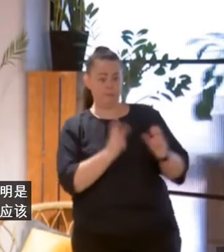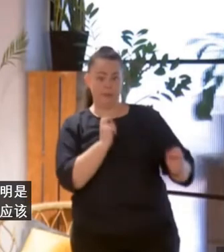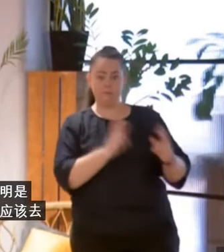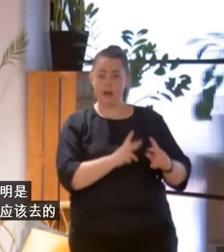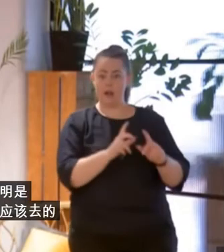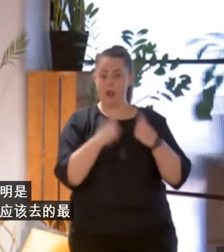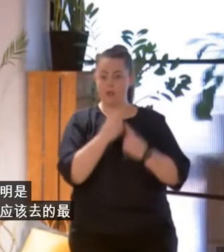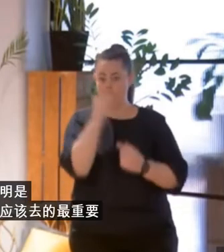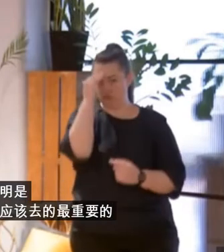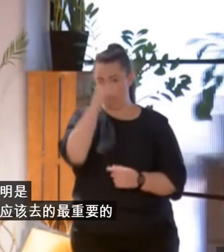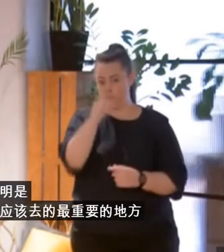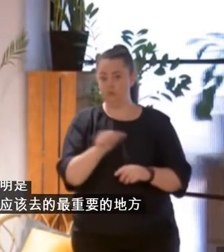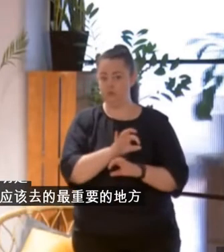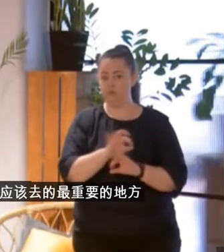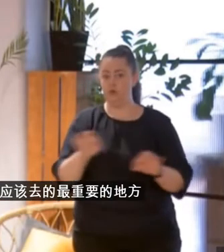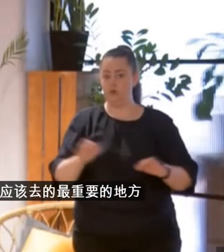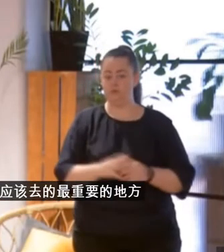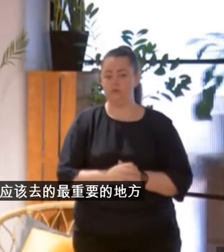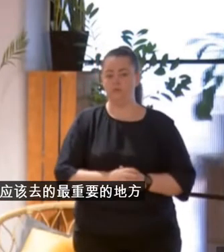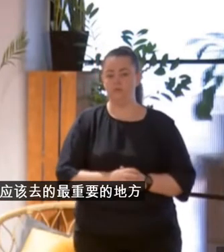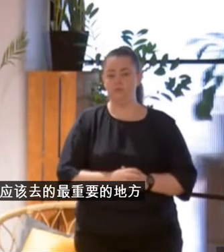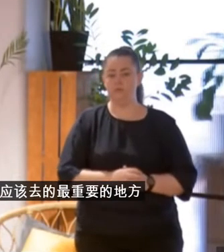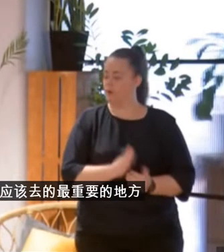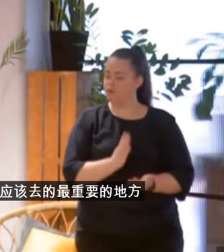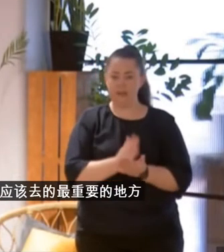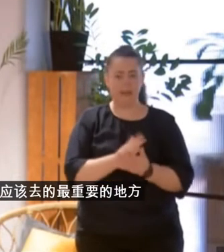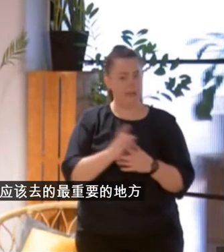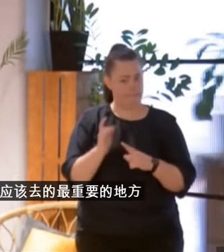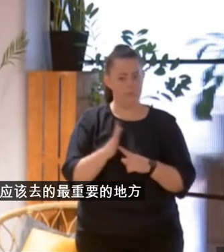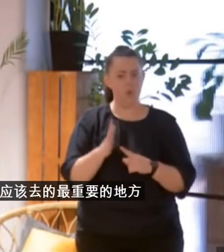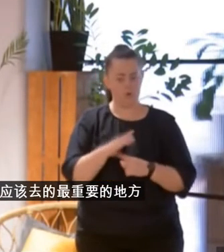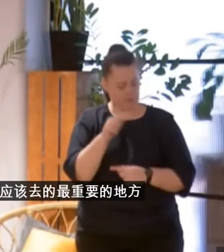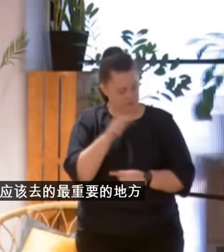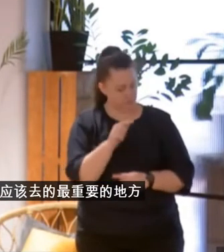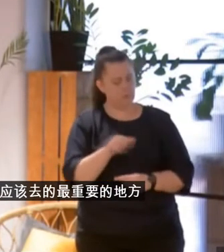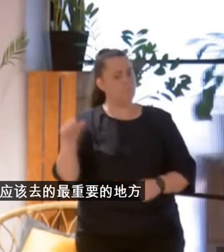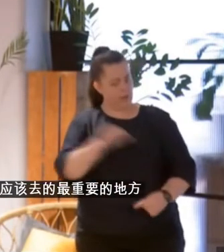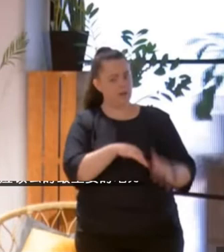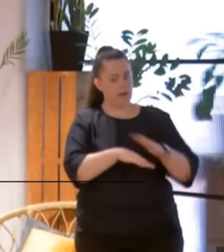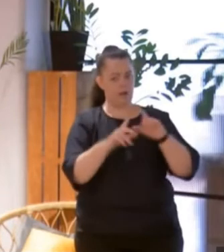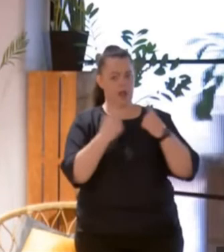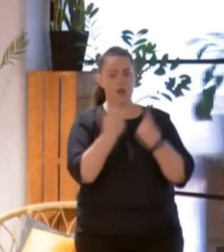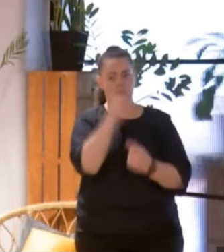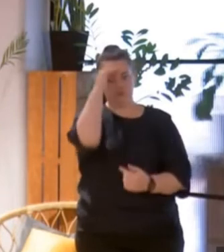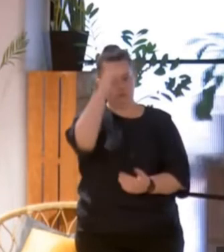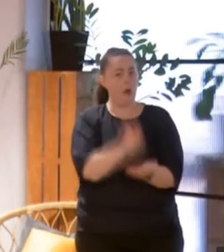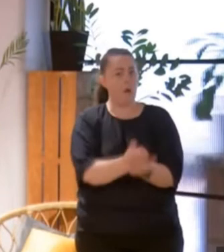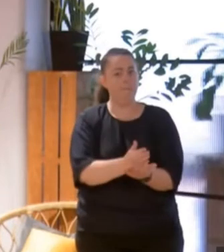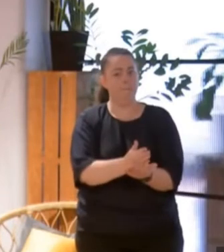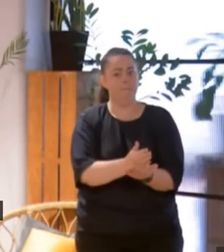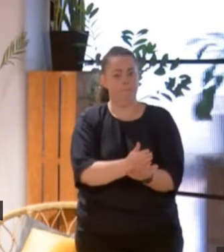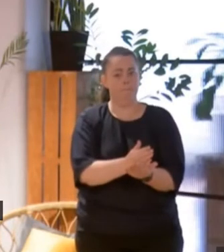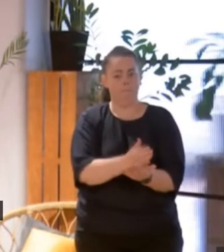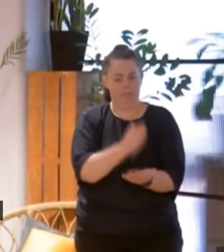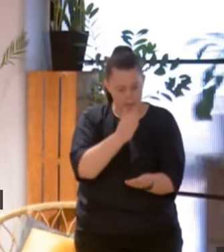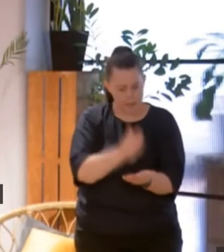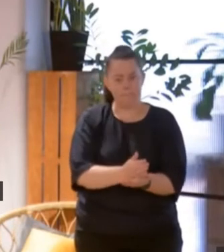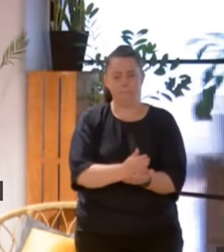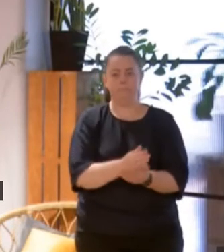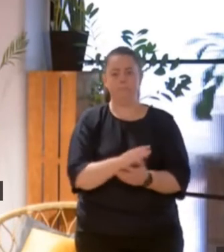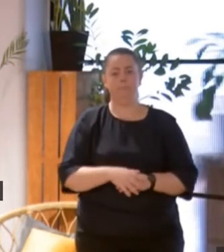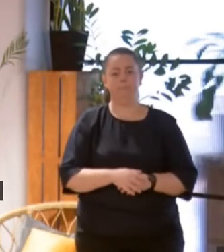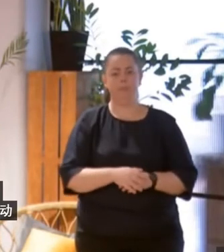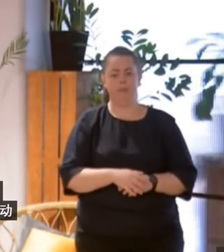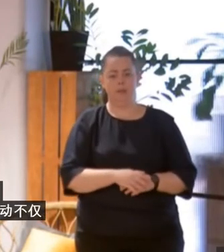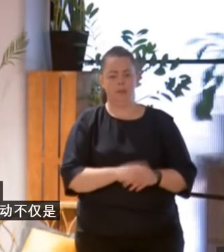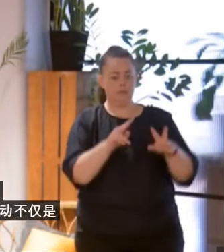most important place where our kids can be is in the classroom, learning, playing with their friends, having